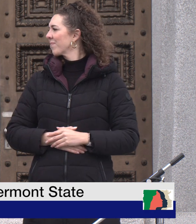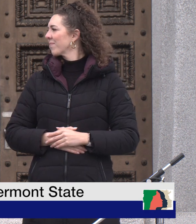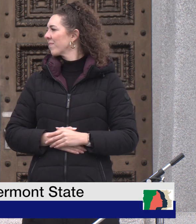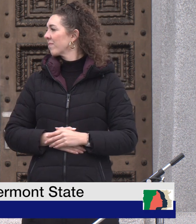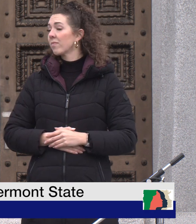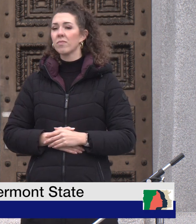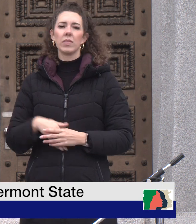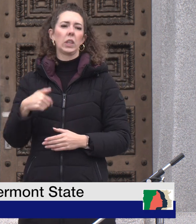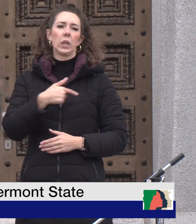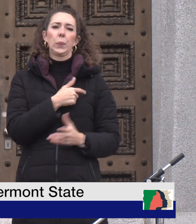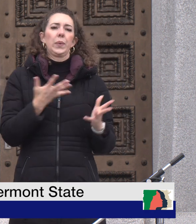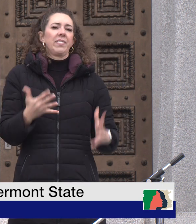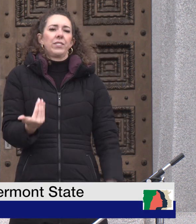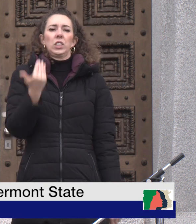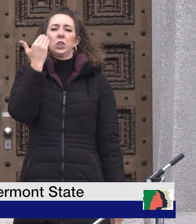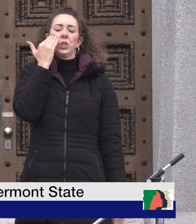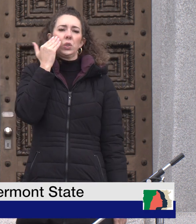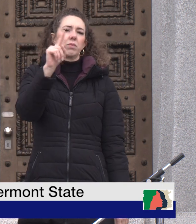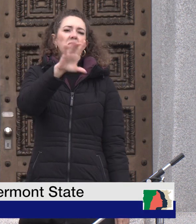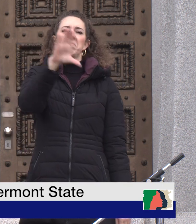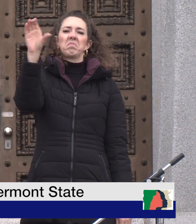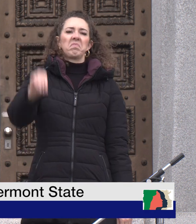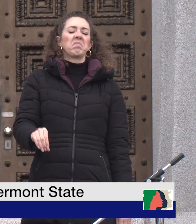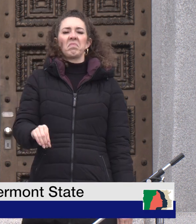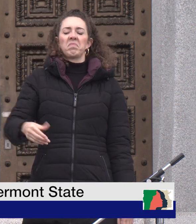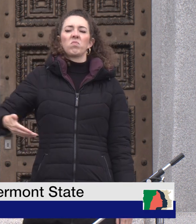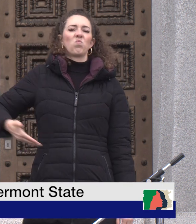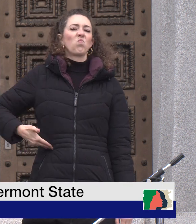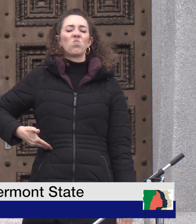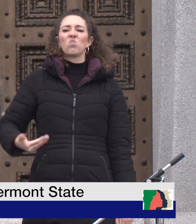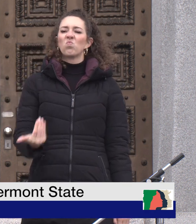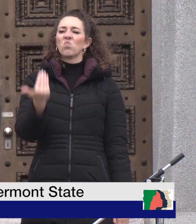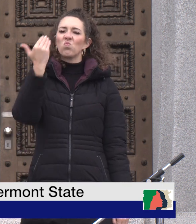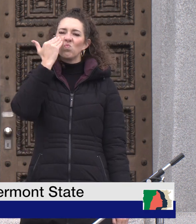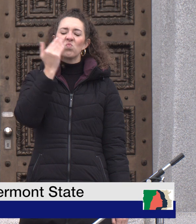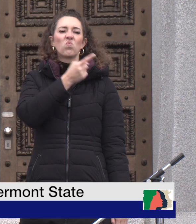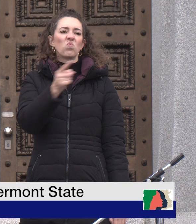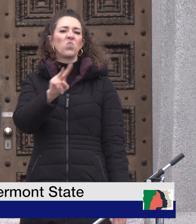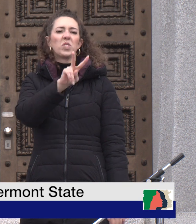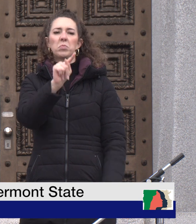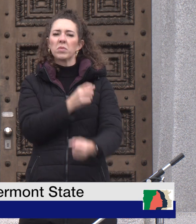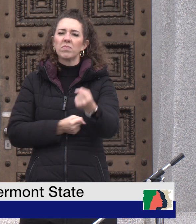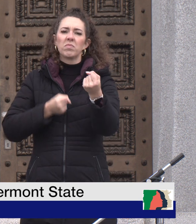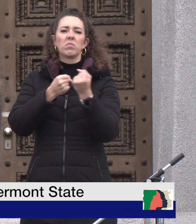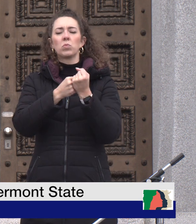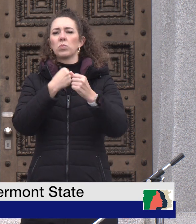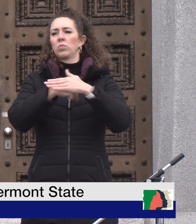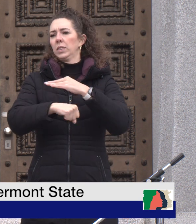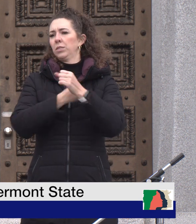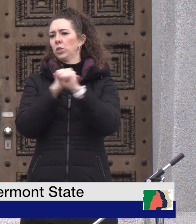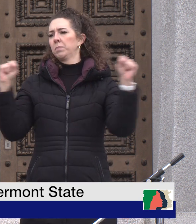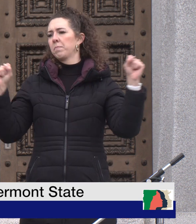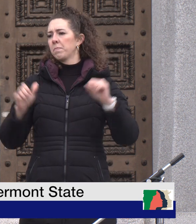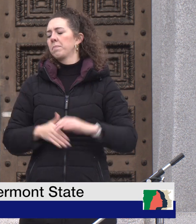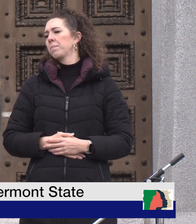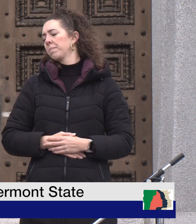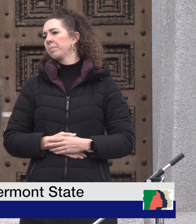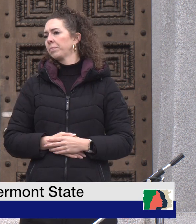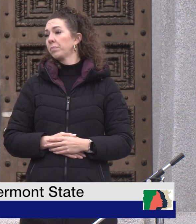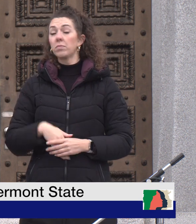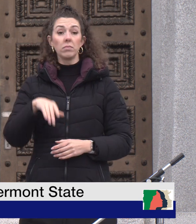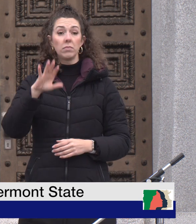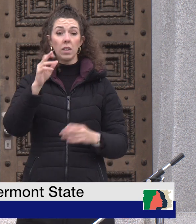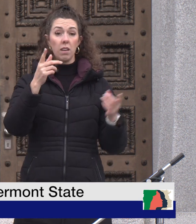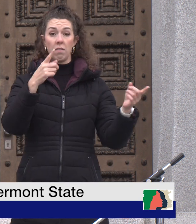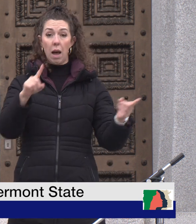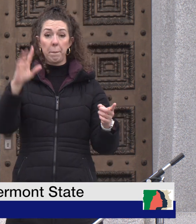We know, without a doubt, that Vermonters support reproductive freedom. If a federal